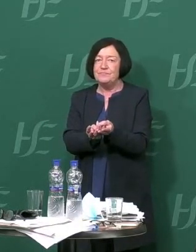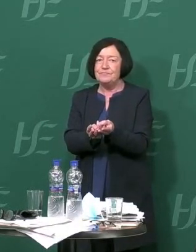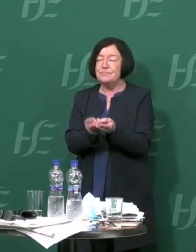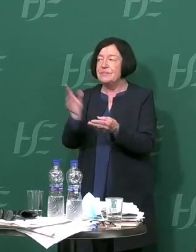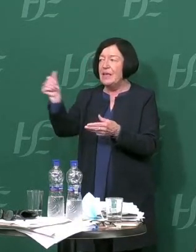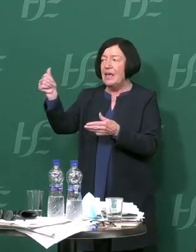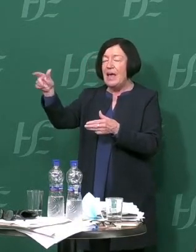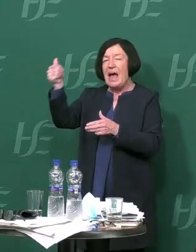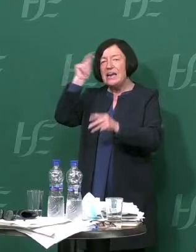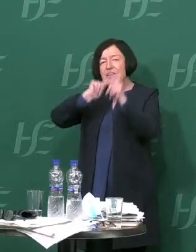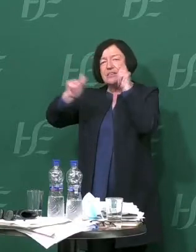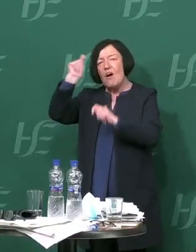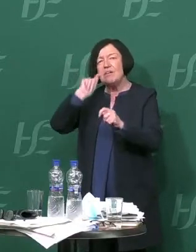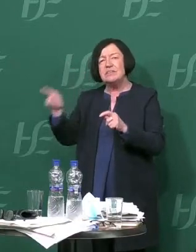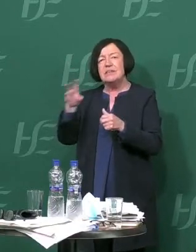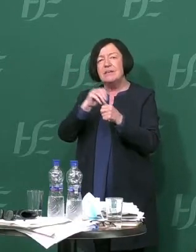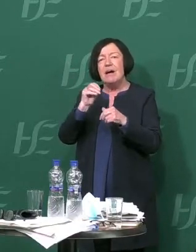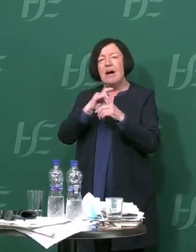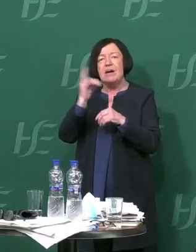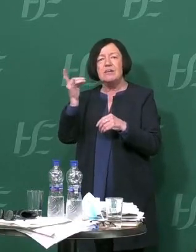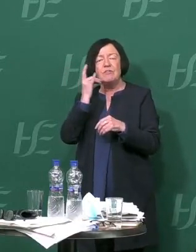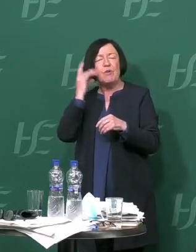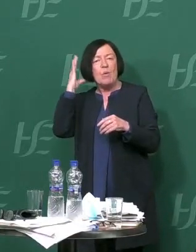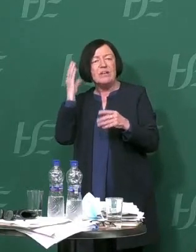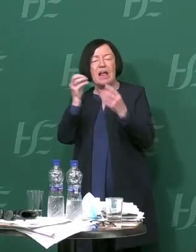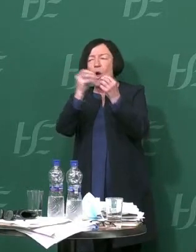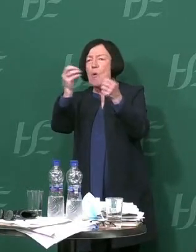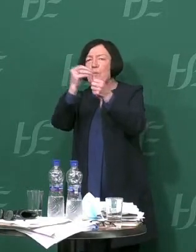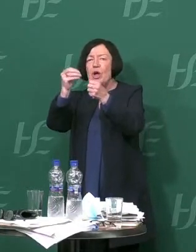Any thoughts specifically on hospitality, though, that